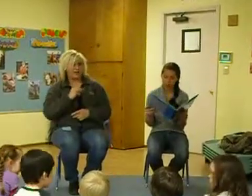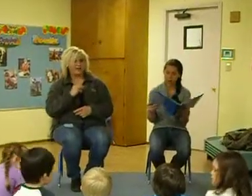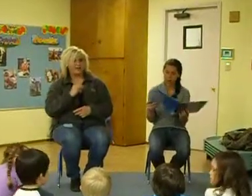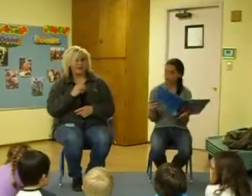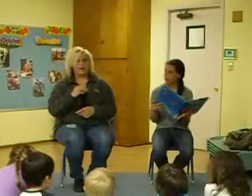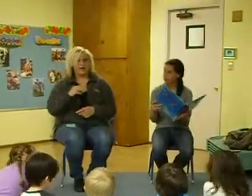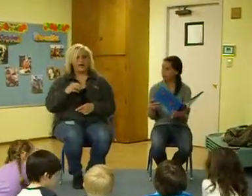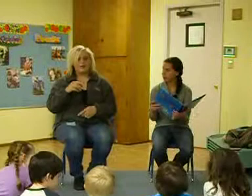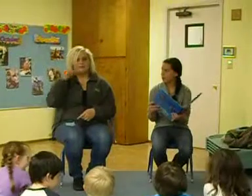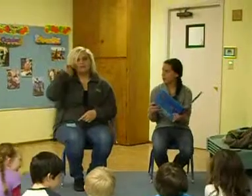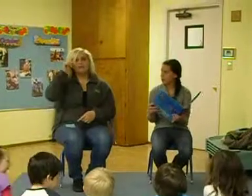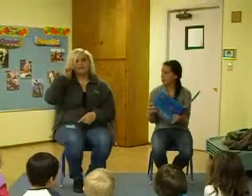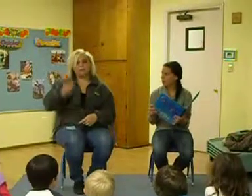pride.